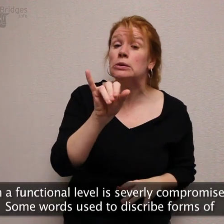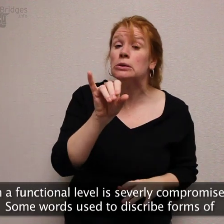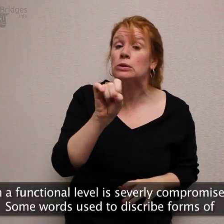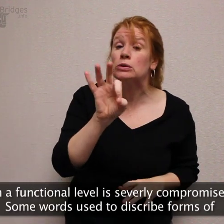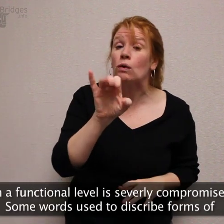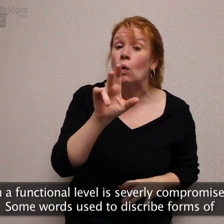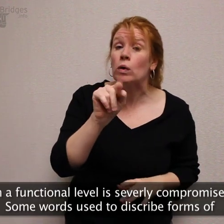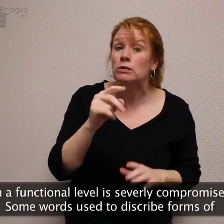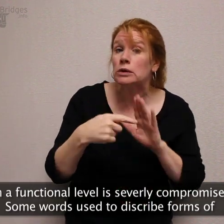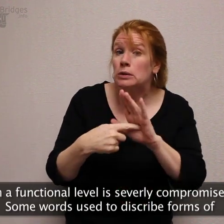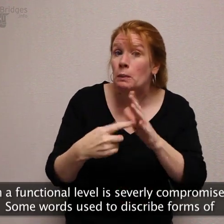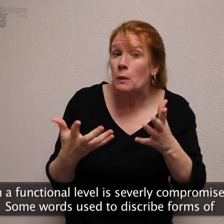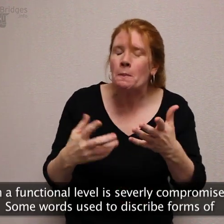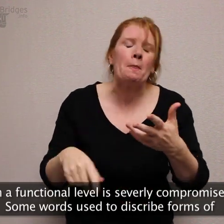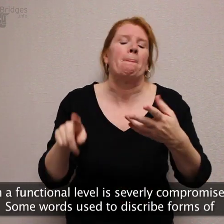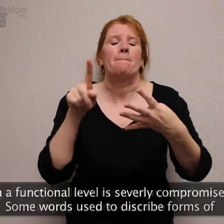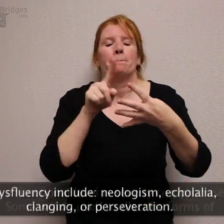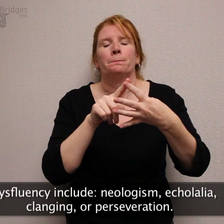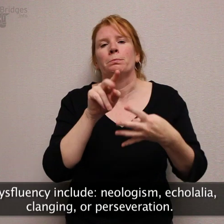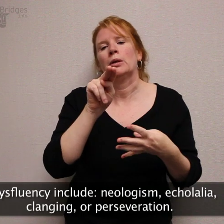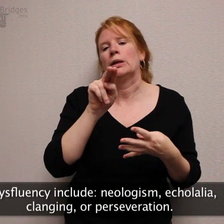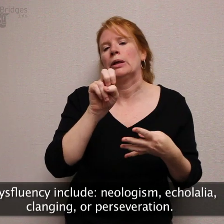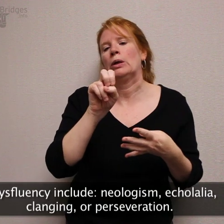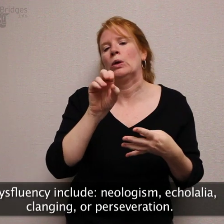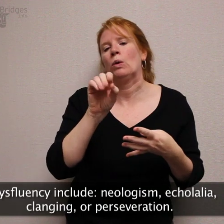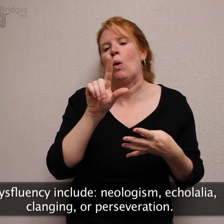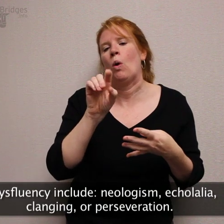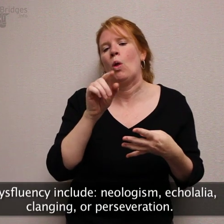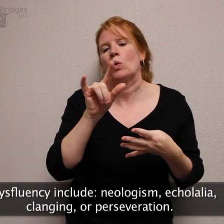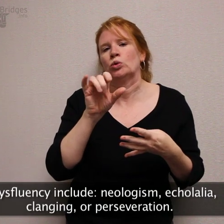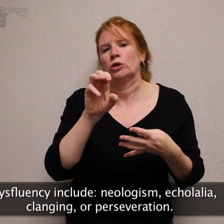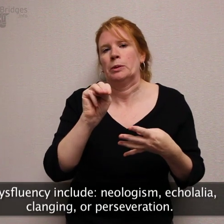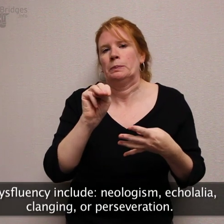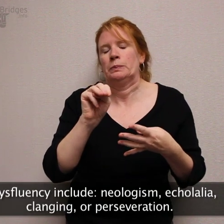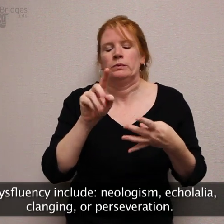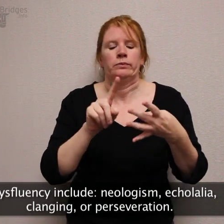Some words used to describe forms of dysfluency include neologism,